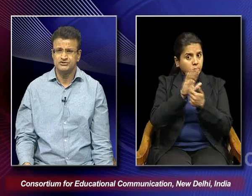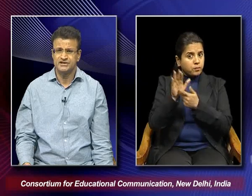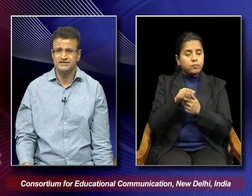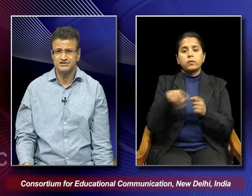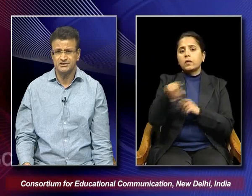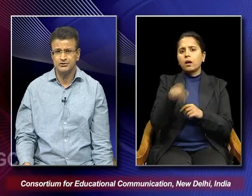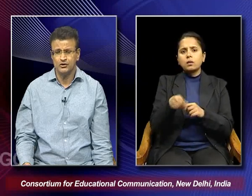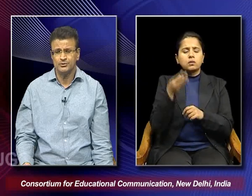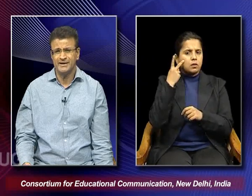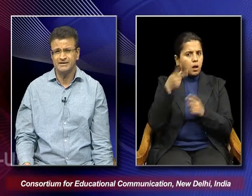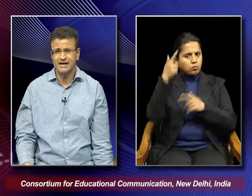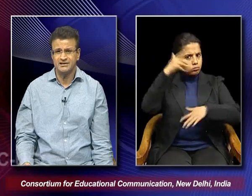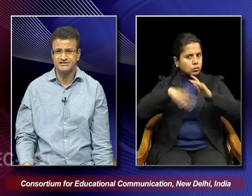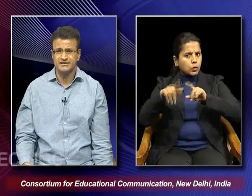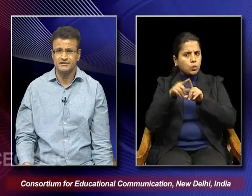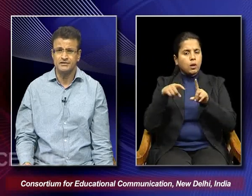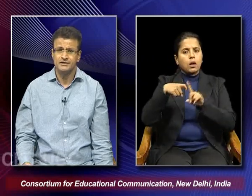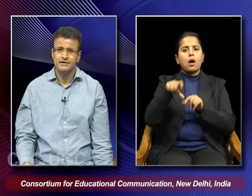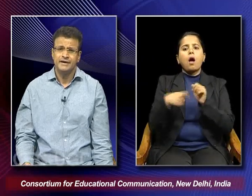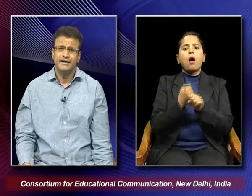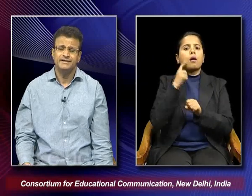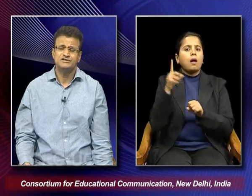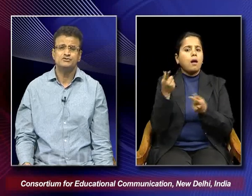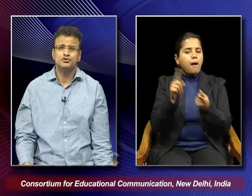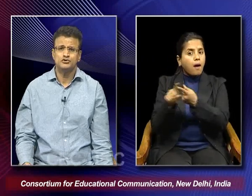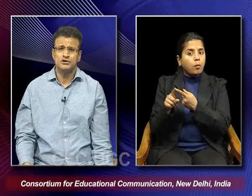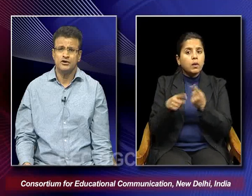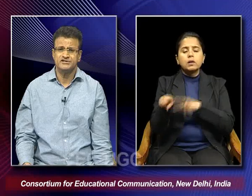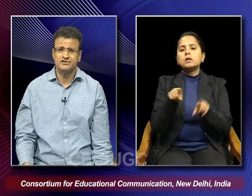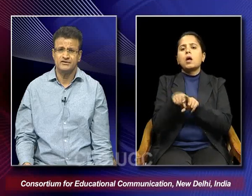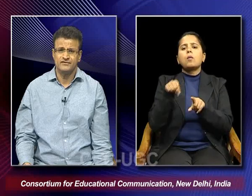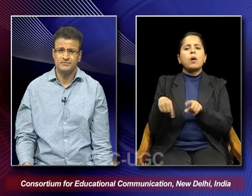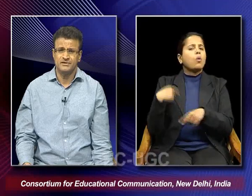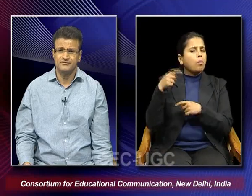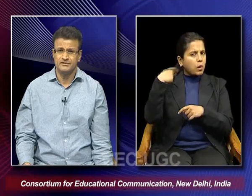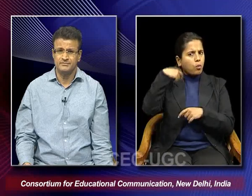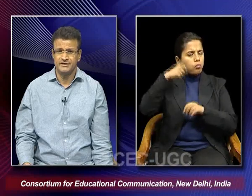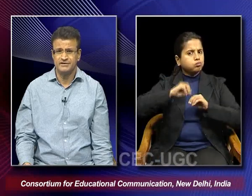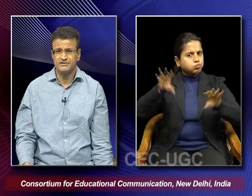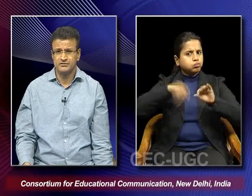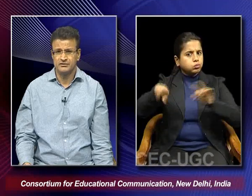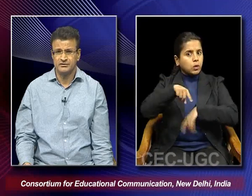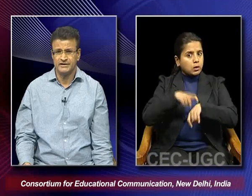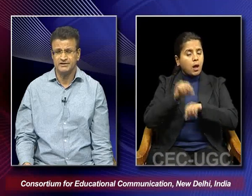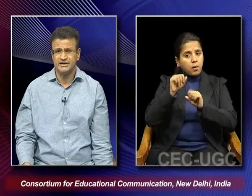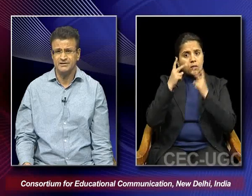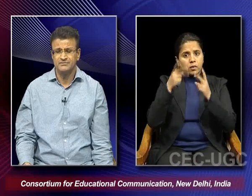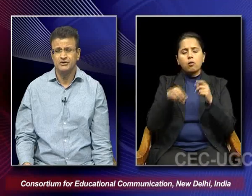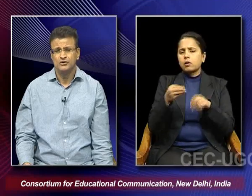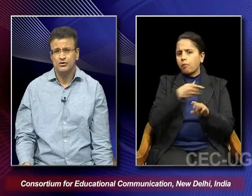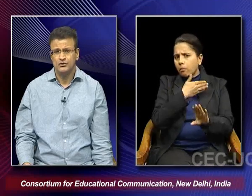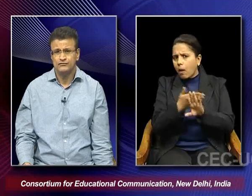to strategically occupy the Kargil sector. And this was also the longest running film ever made, with a running